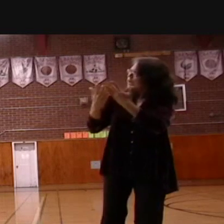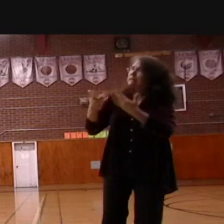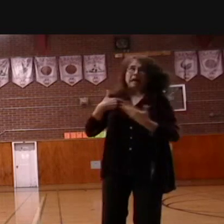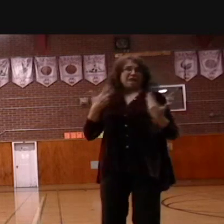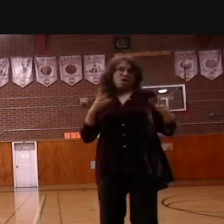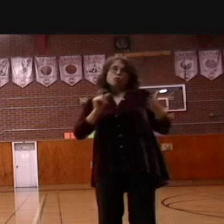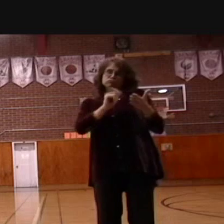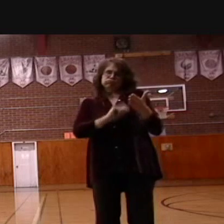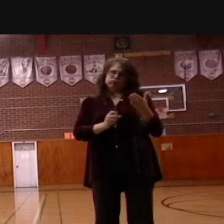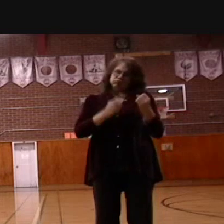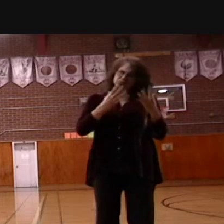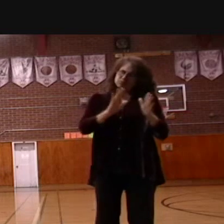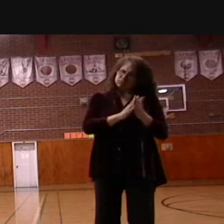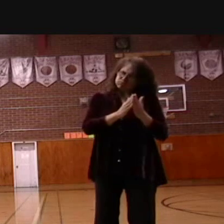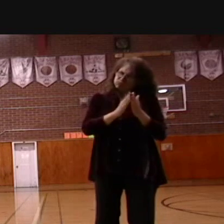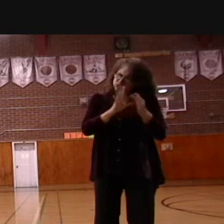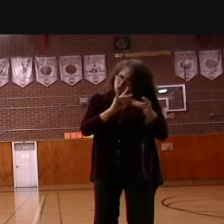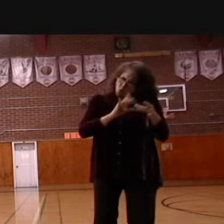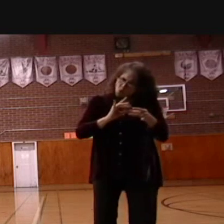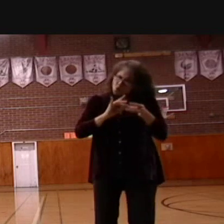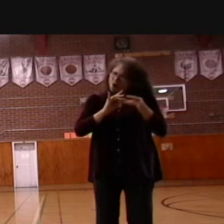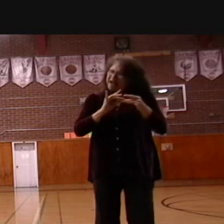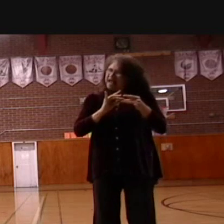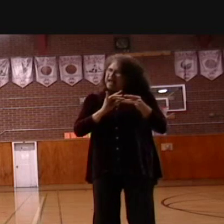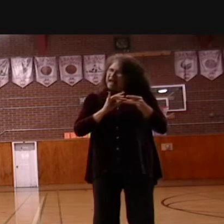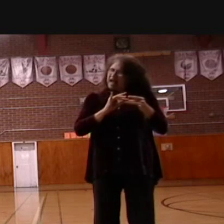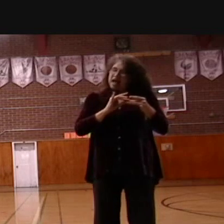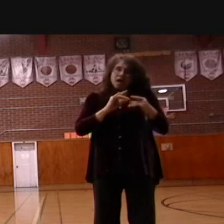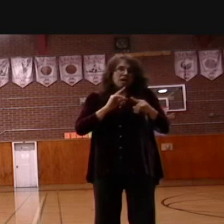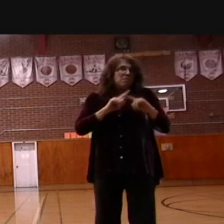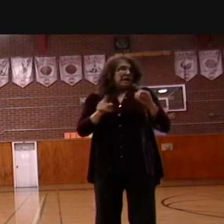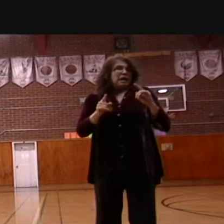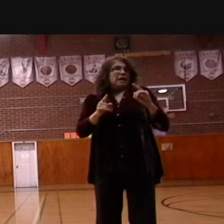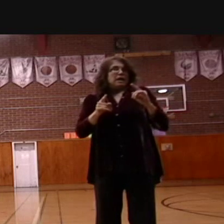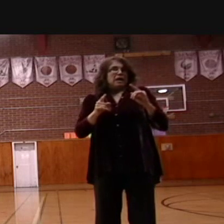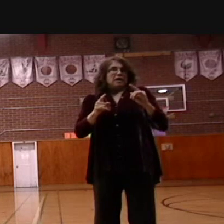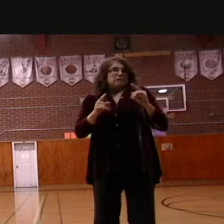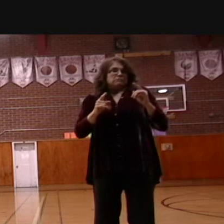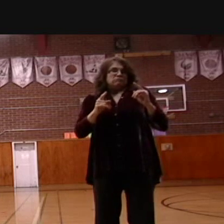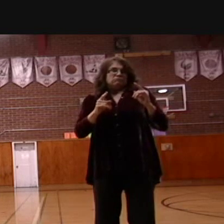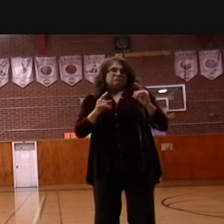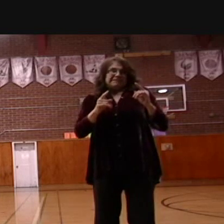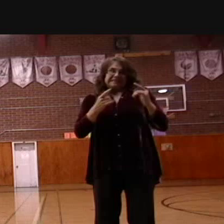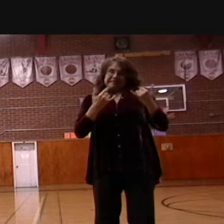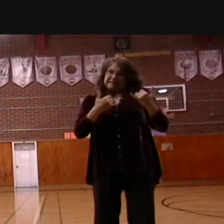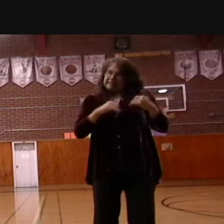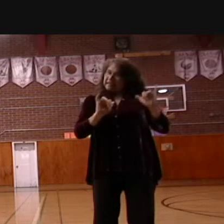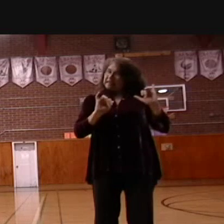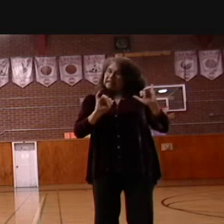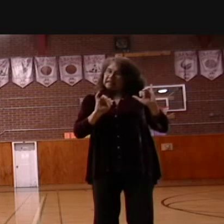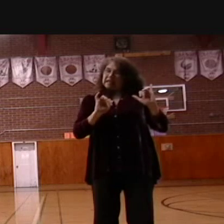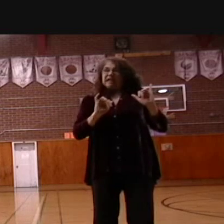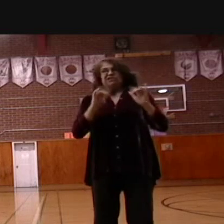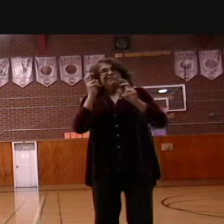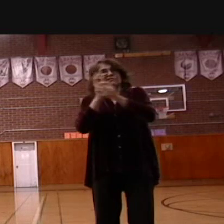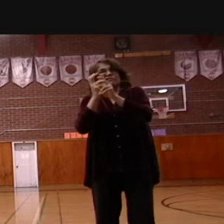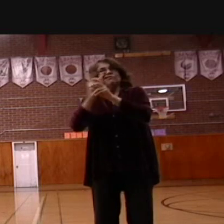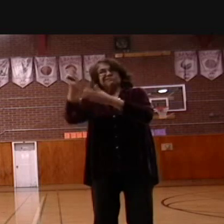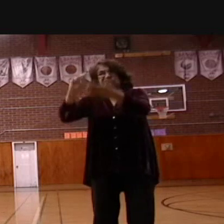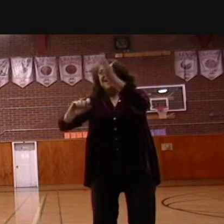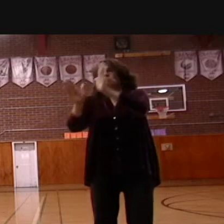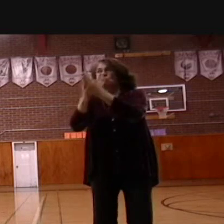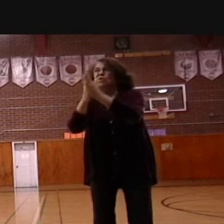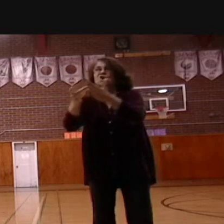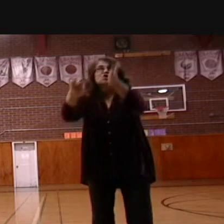but when I decided to put a book together, it wasn't like I had to sit down and start writing from scratch. Even so, it took almost two